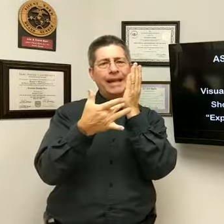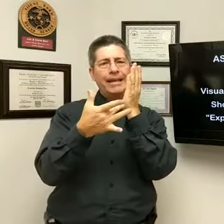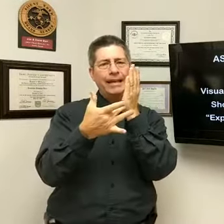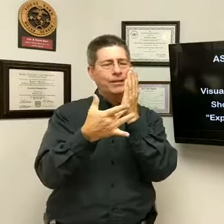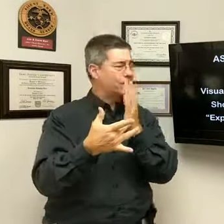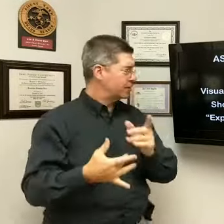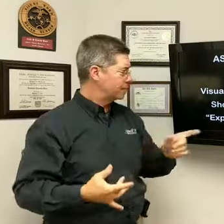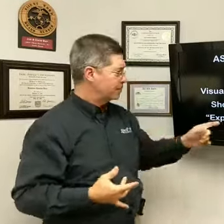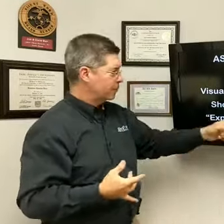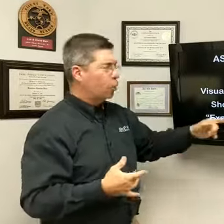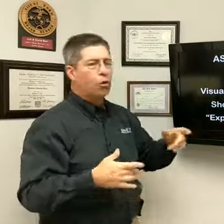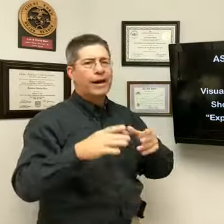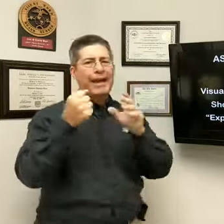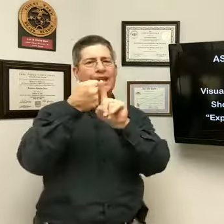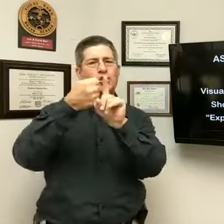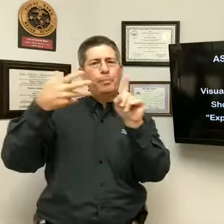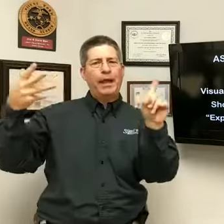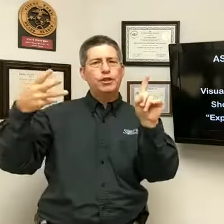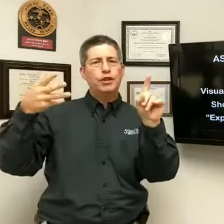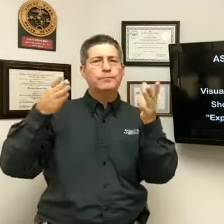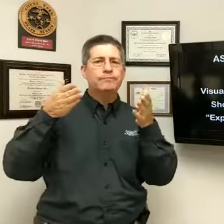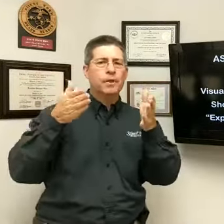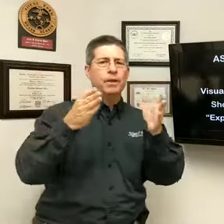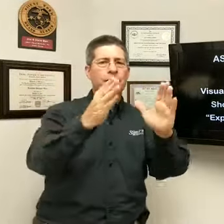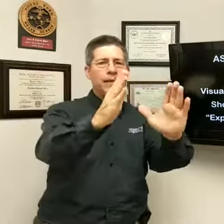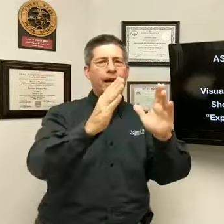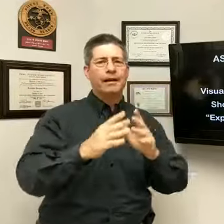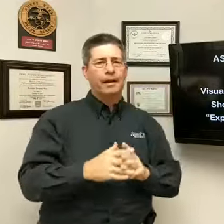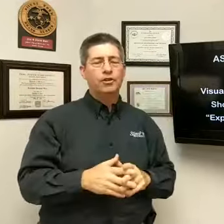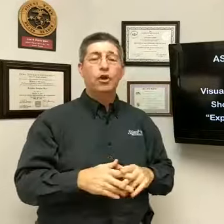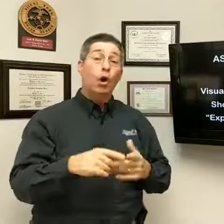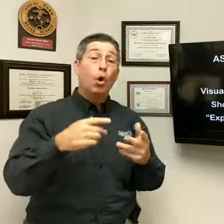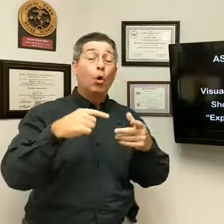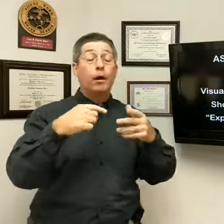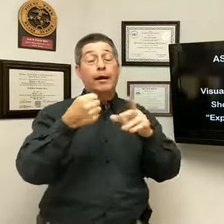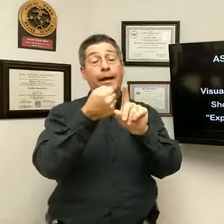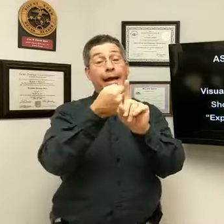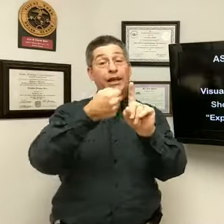techniques or expansion techniques.